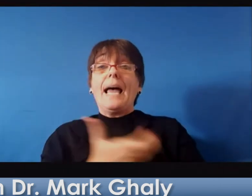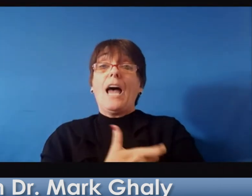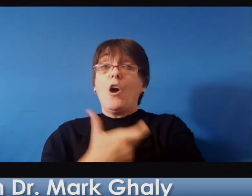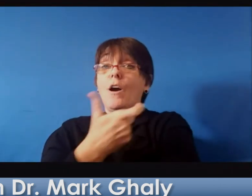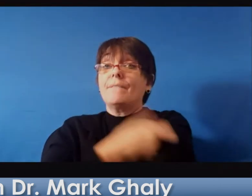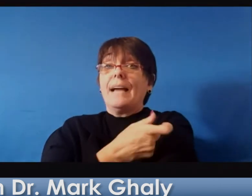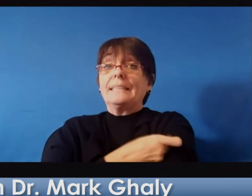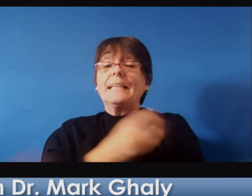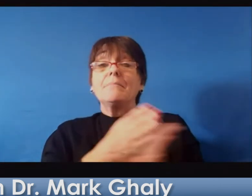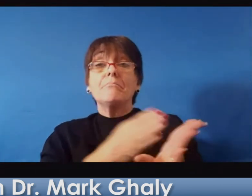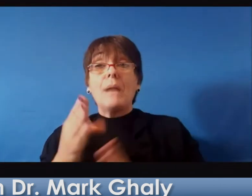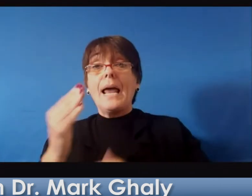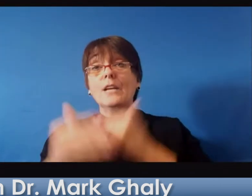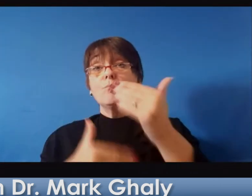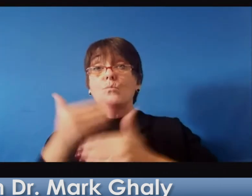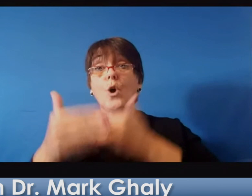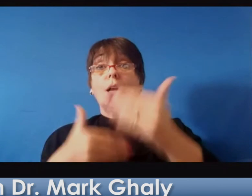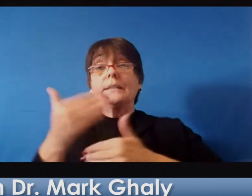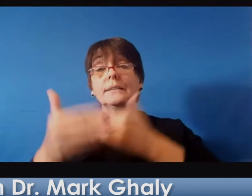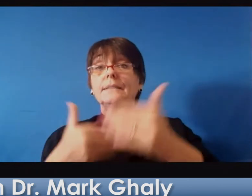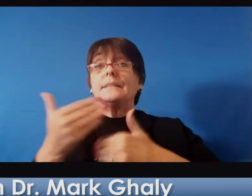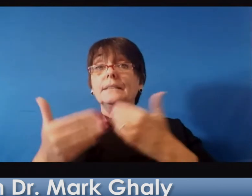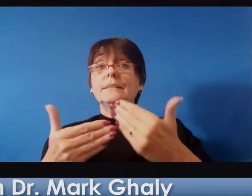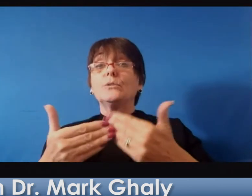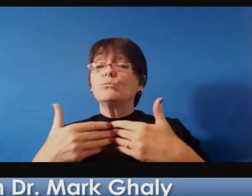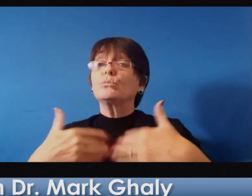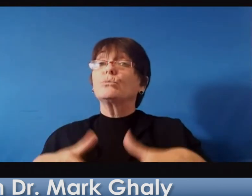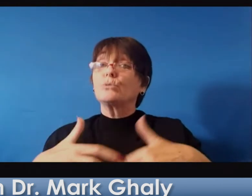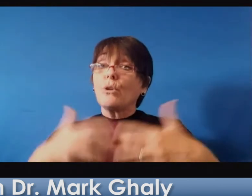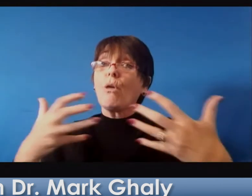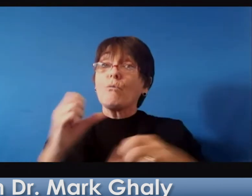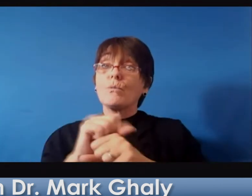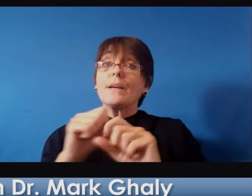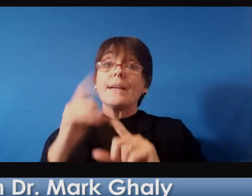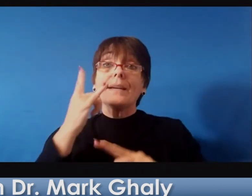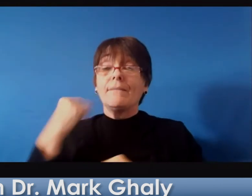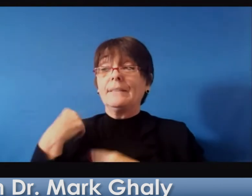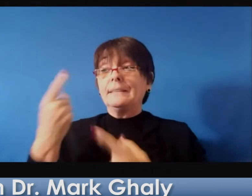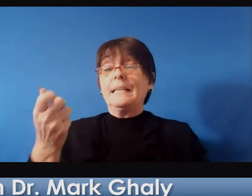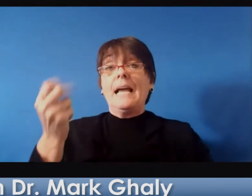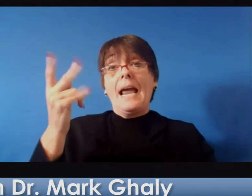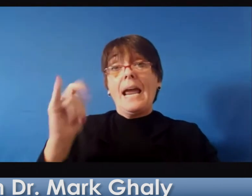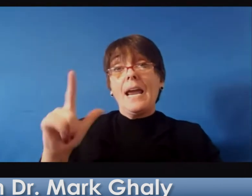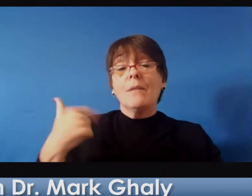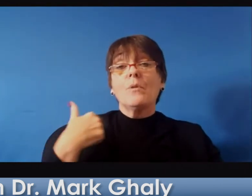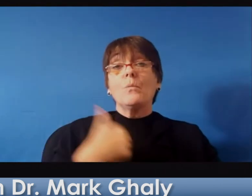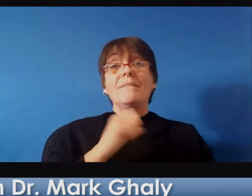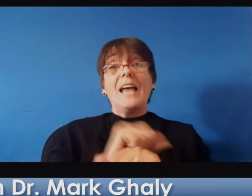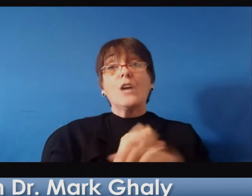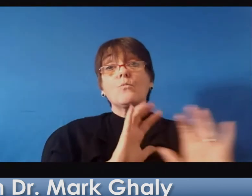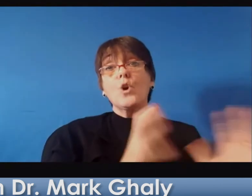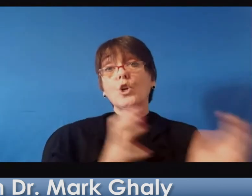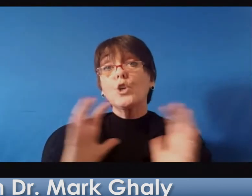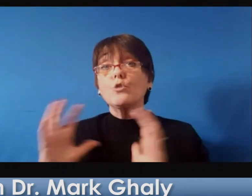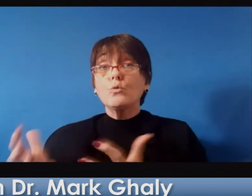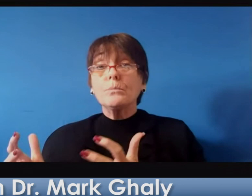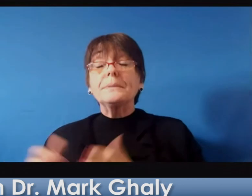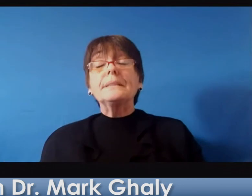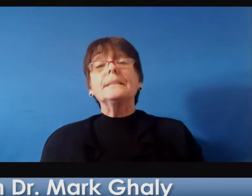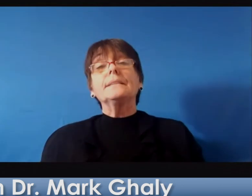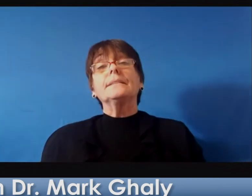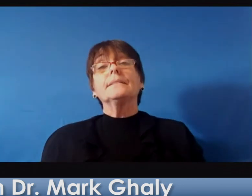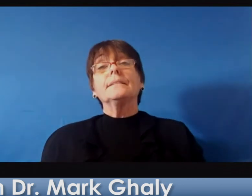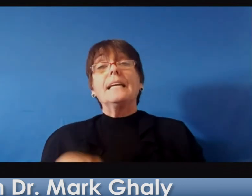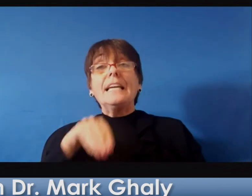planning process is robust in California. Since April, we have had work groups and